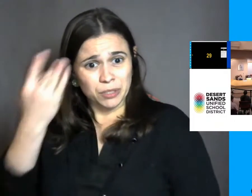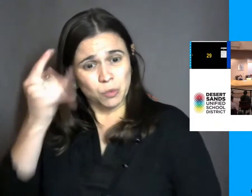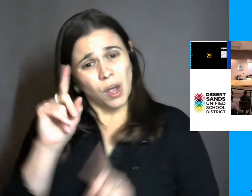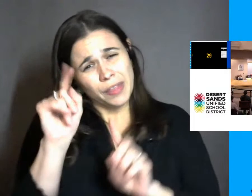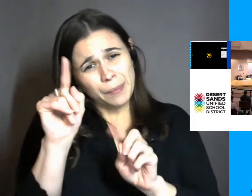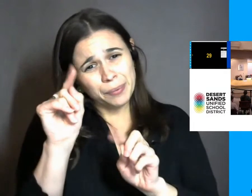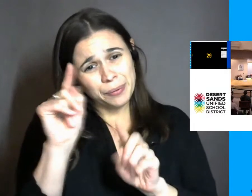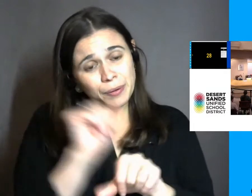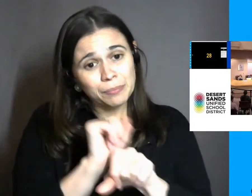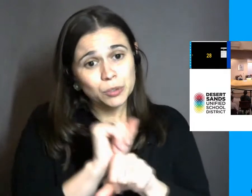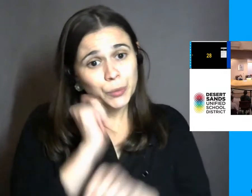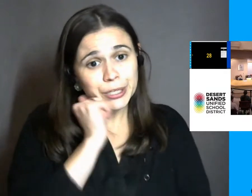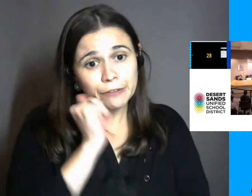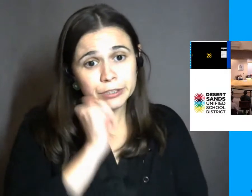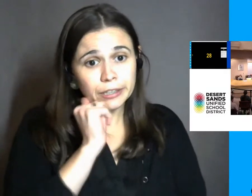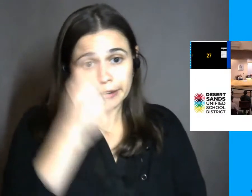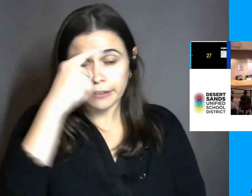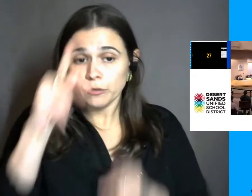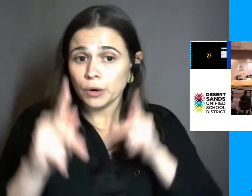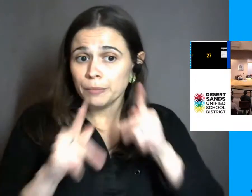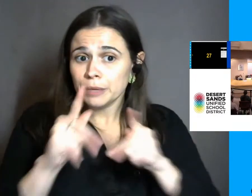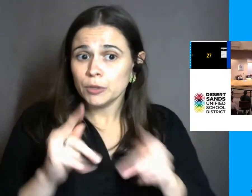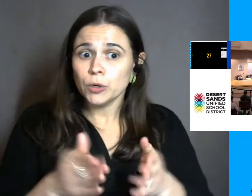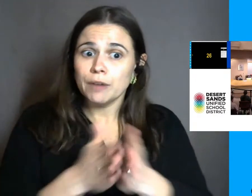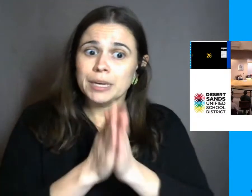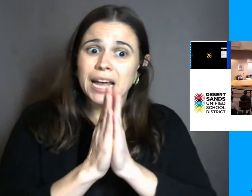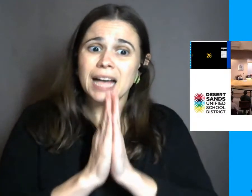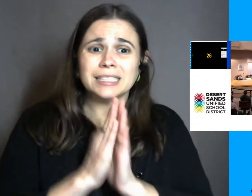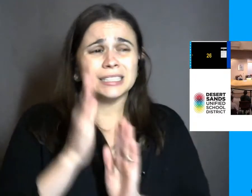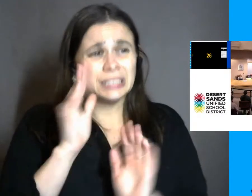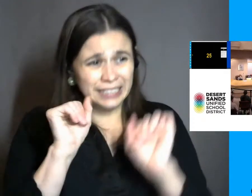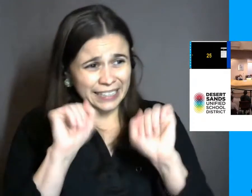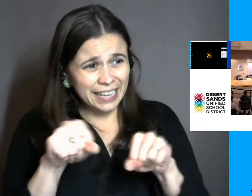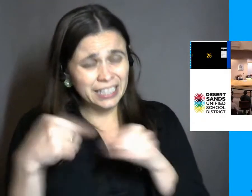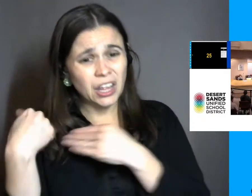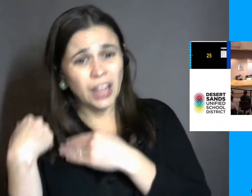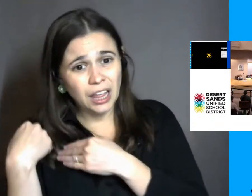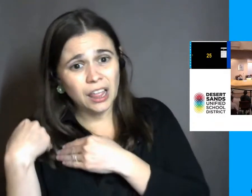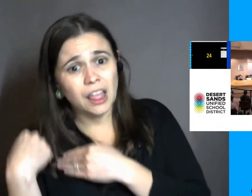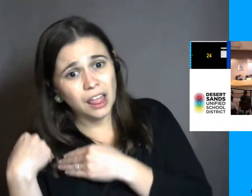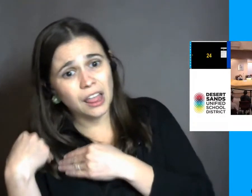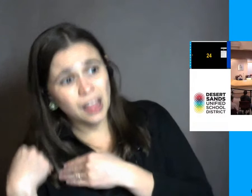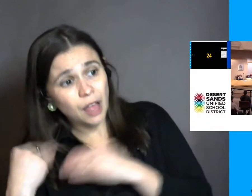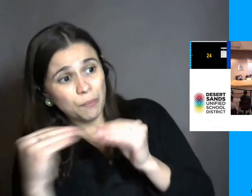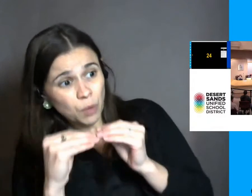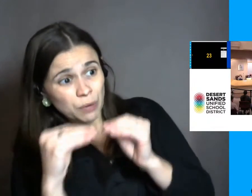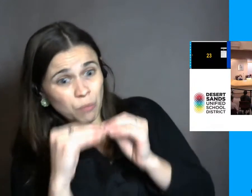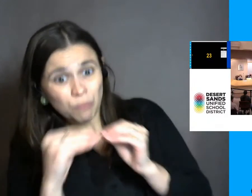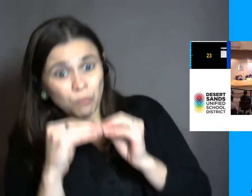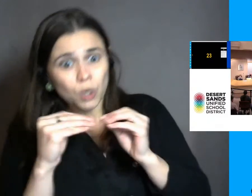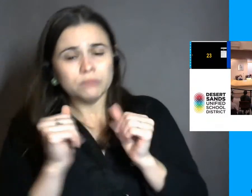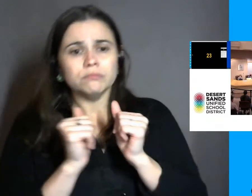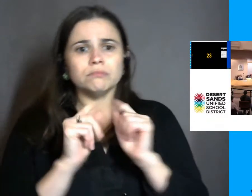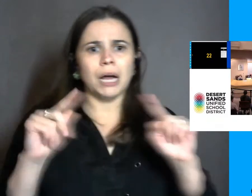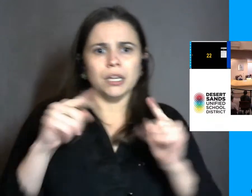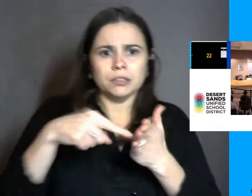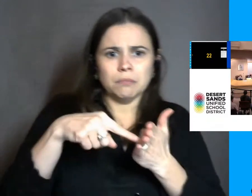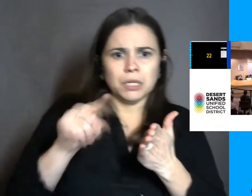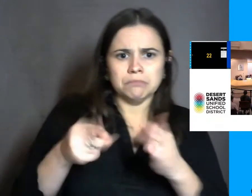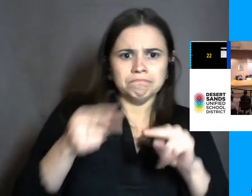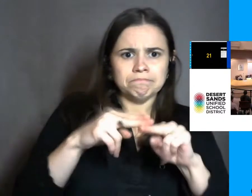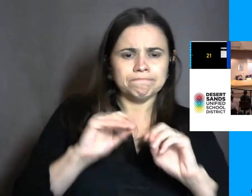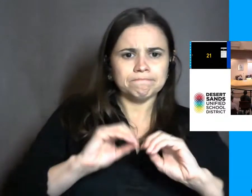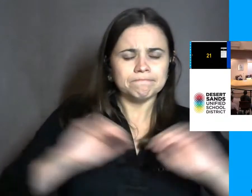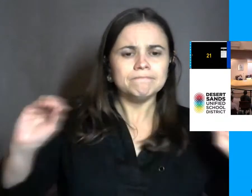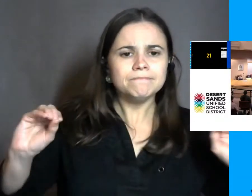have been asked to do more and more and more every day with less. Our admin assistants, our